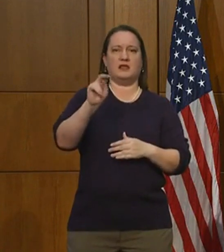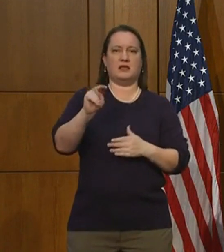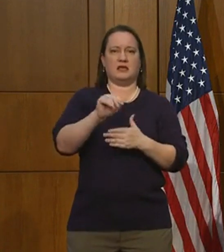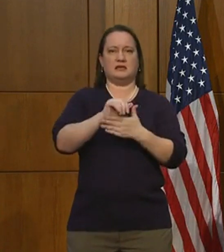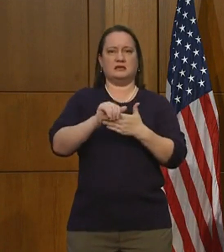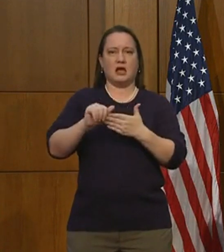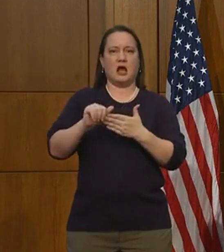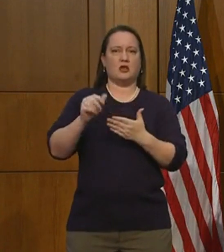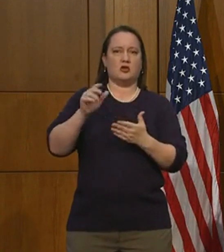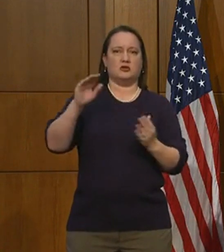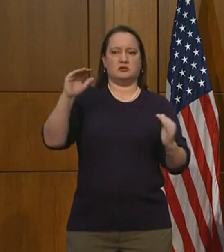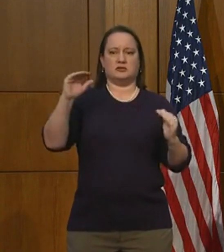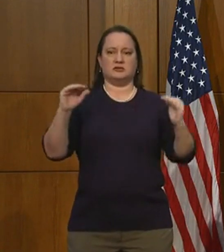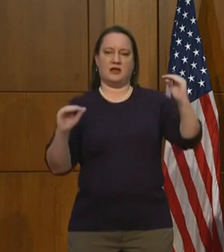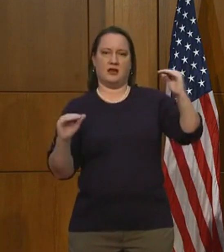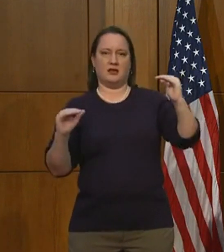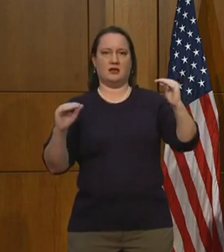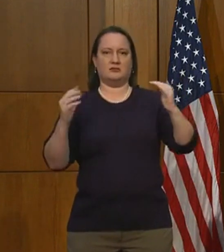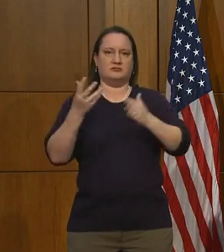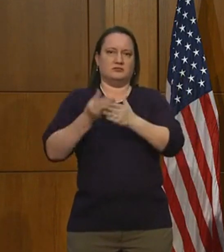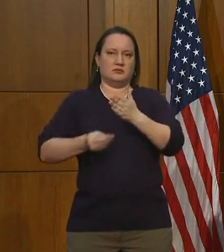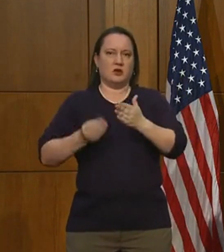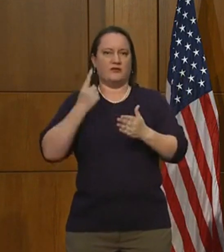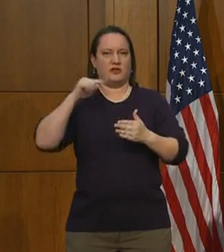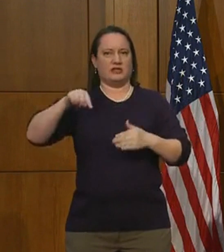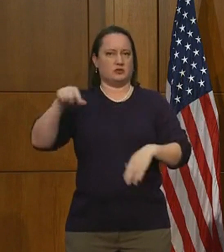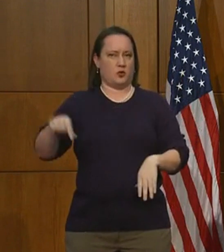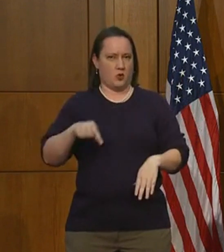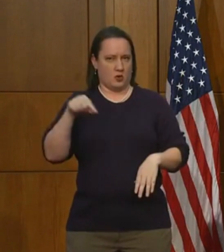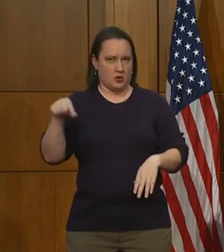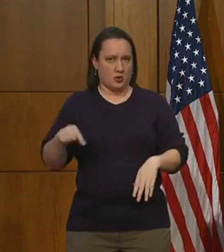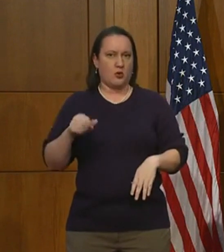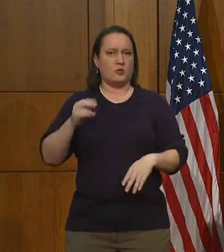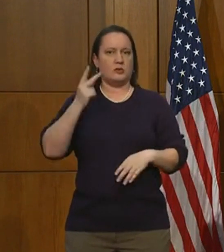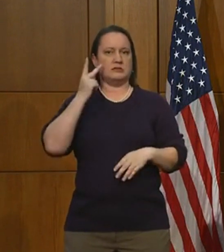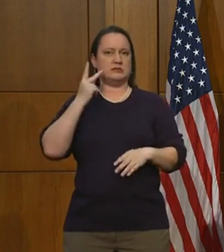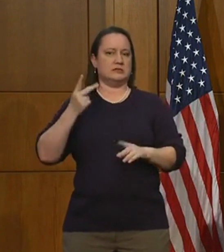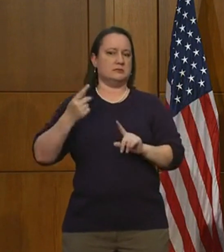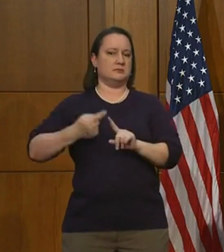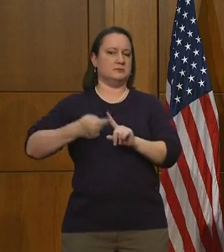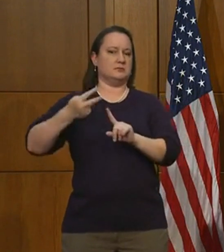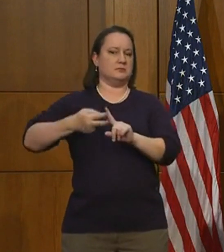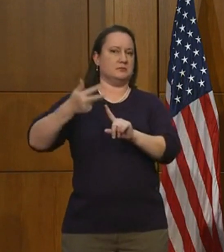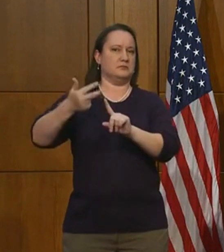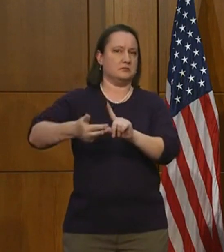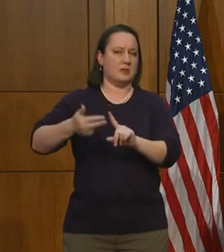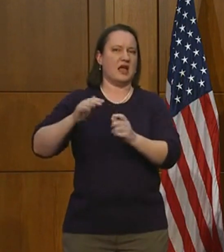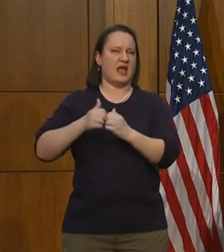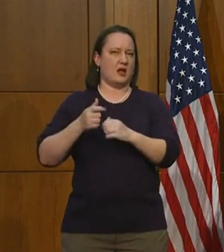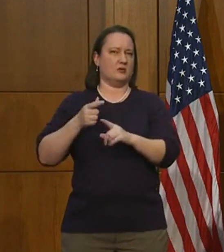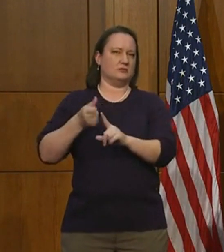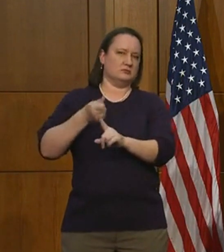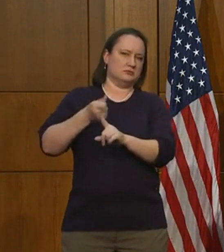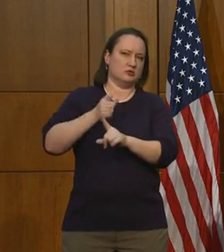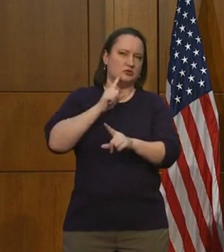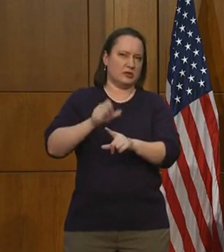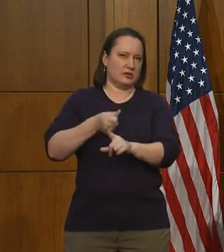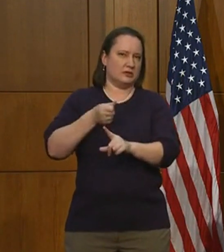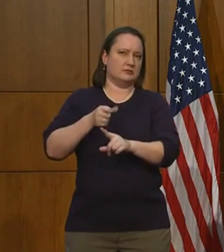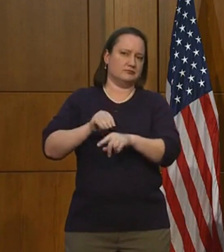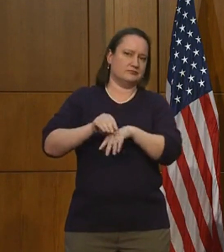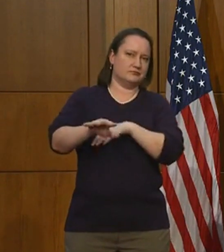right on that, and we'll see how that goes the next couple of months. And while that's important is because I think